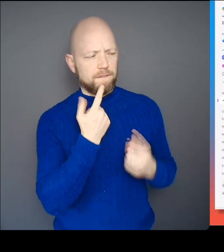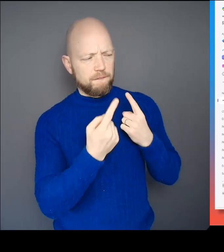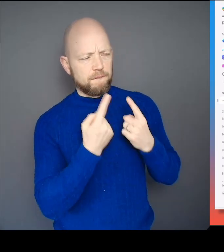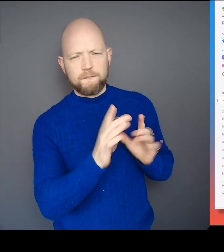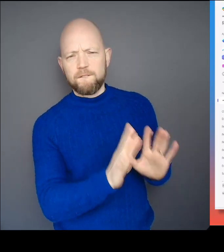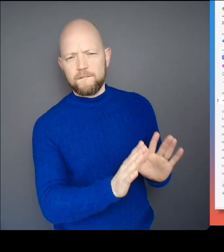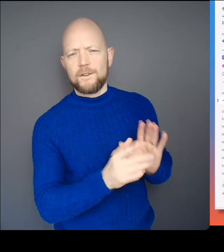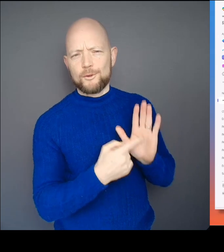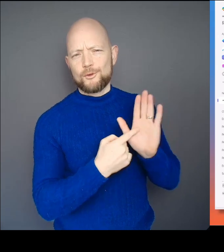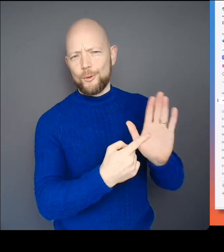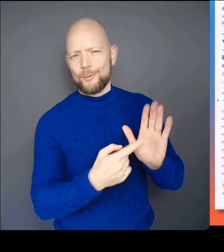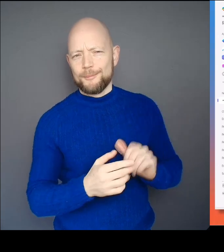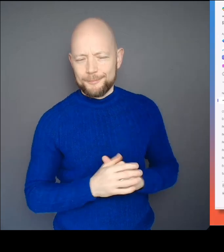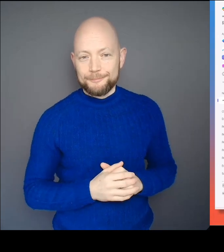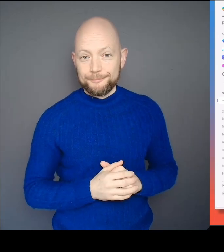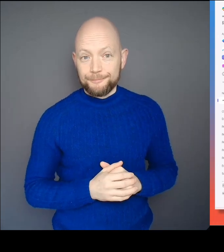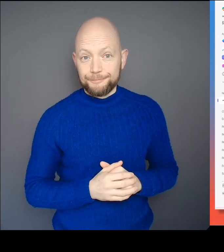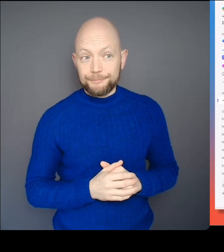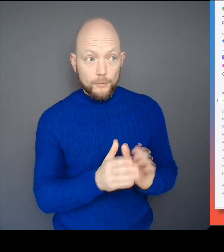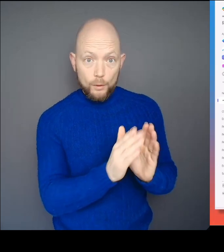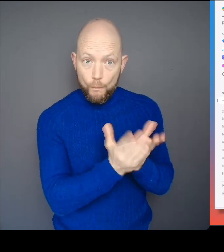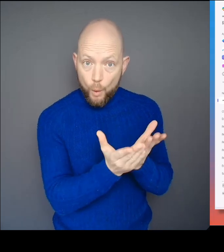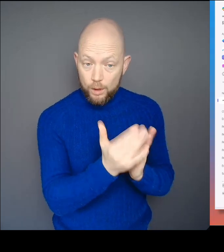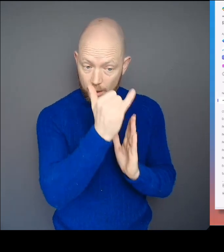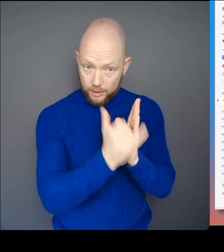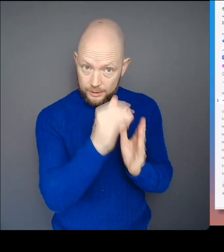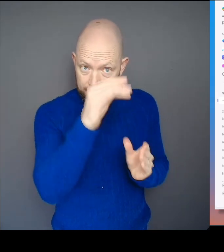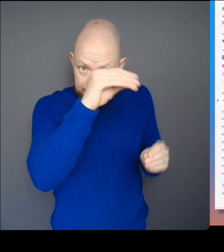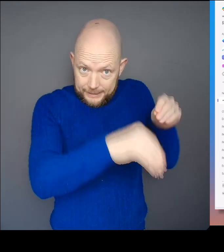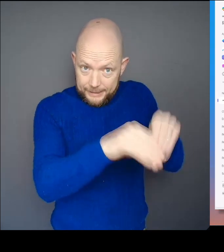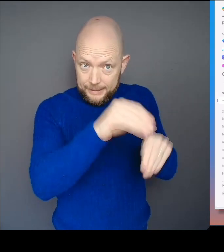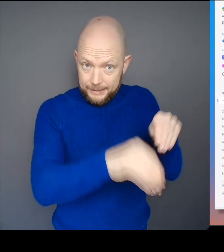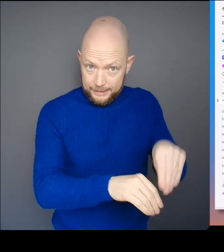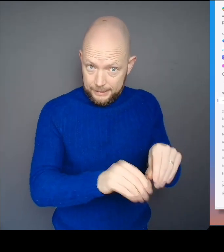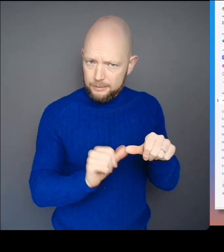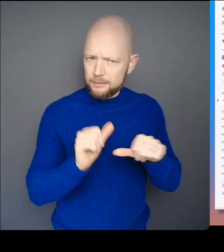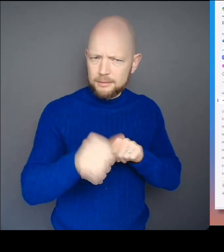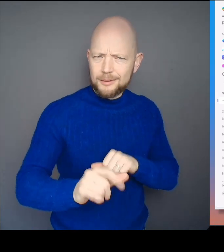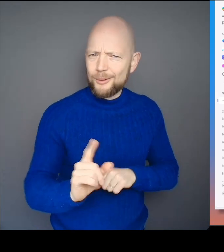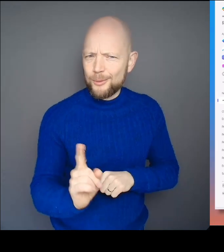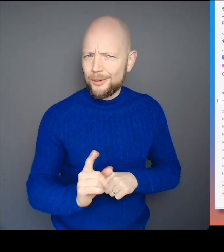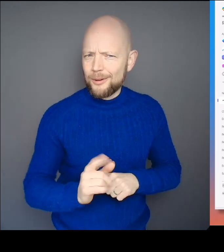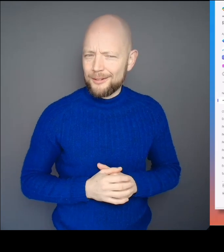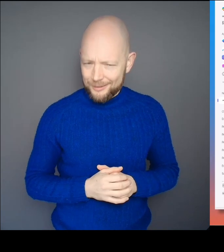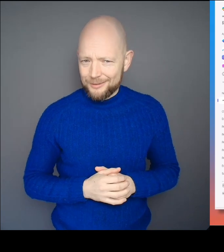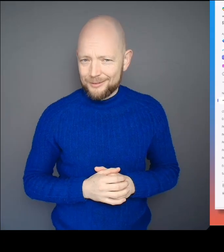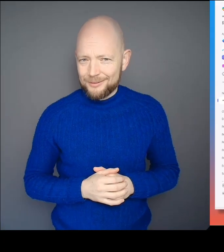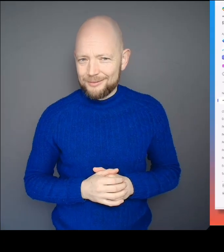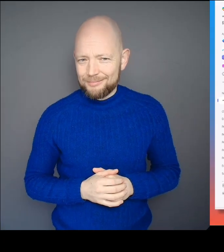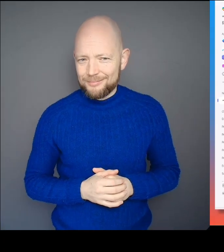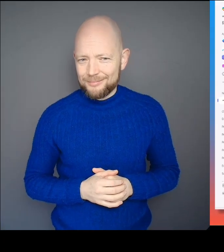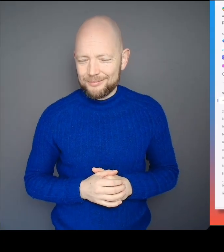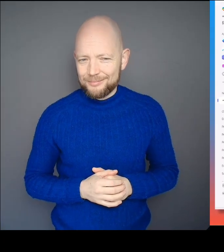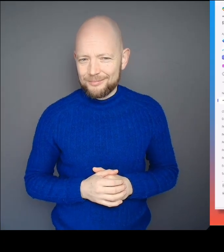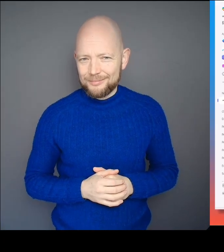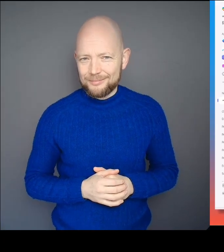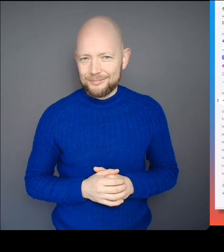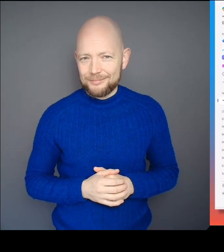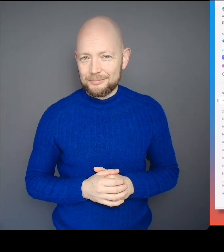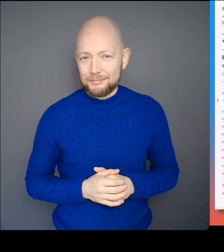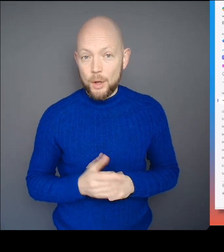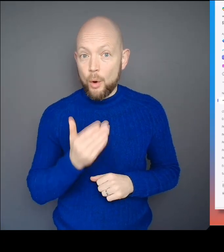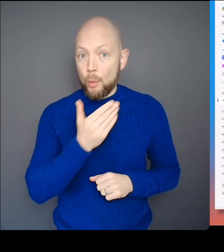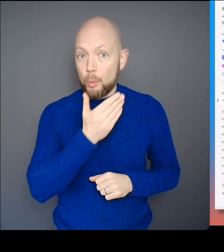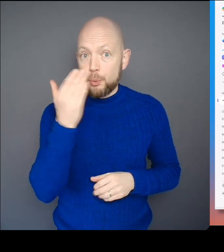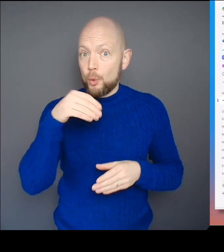I'm just going to leave this as it is. So what I've got now is this folder of all of these documents. And now I could come in here and just, without